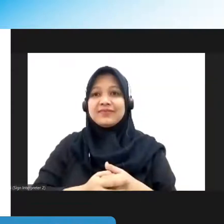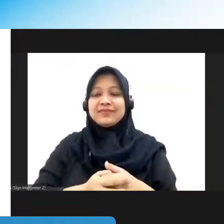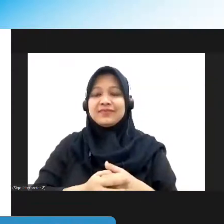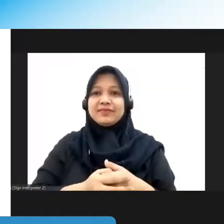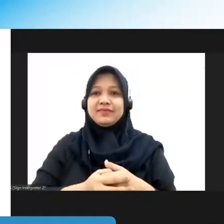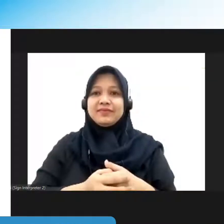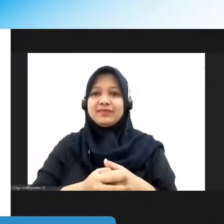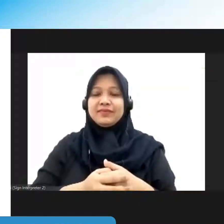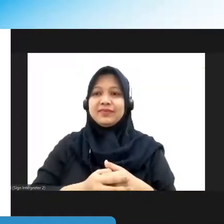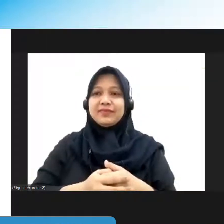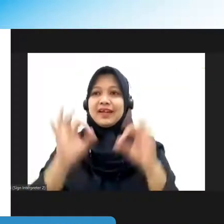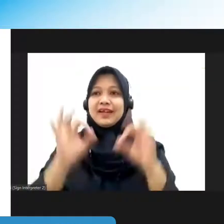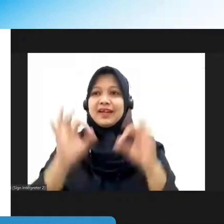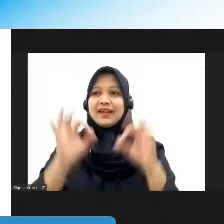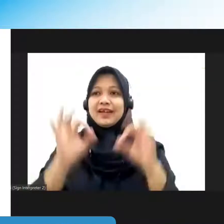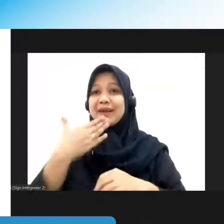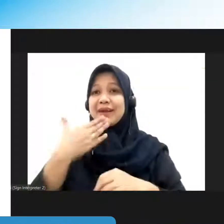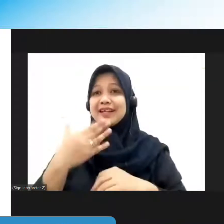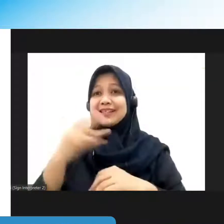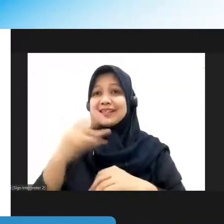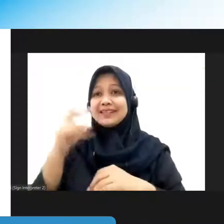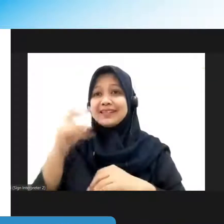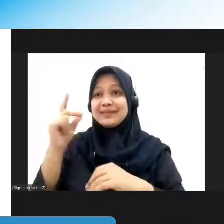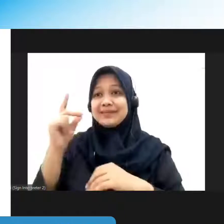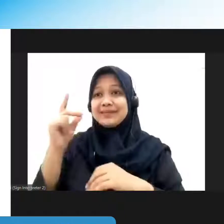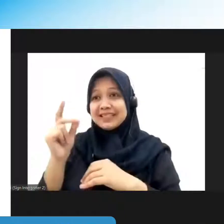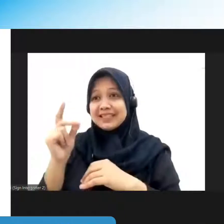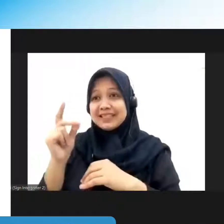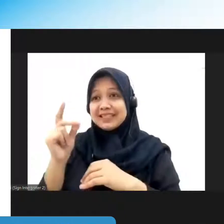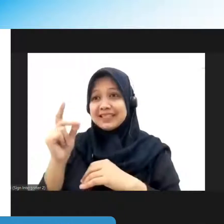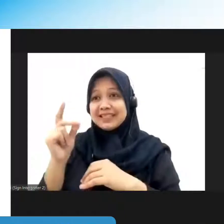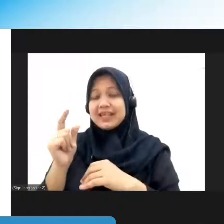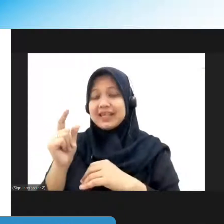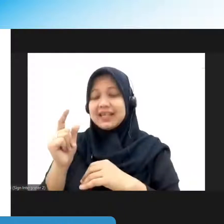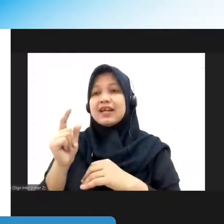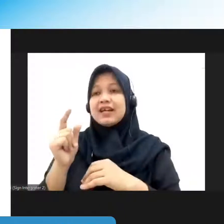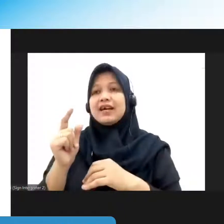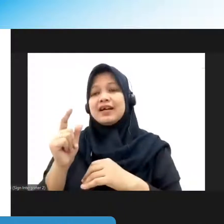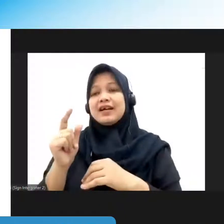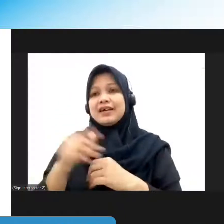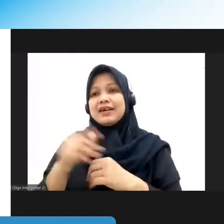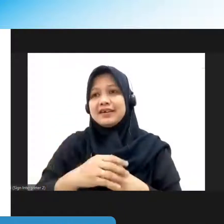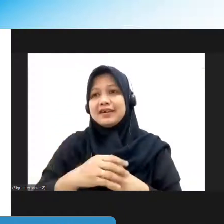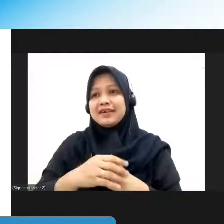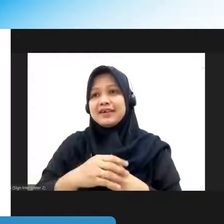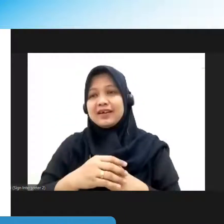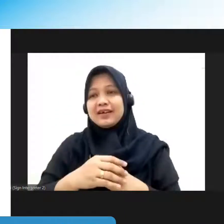Okay, thank you, Rizky, for this opportunity. The first of all,